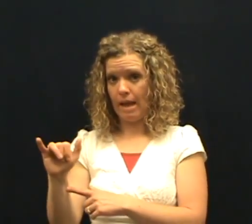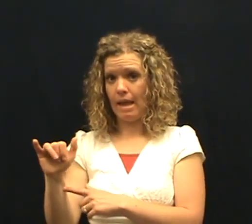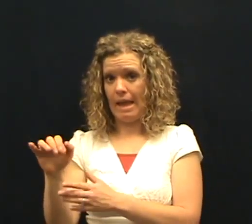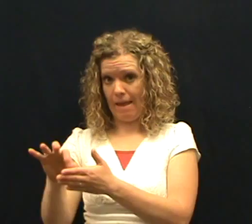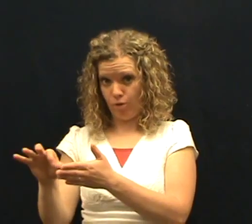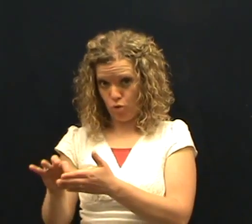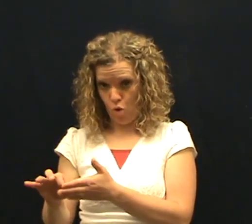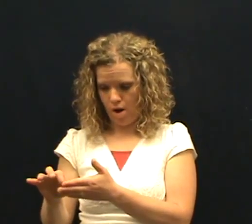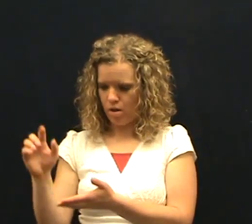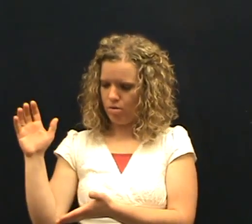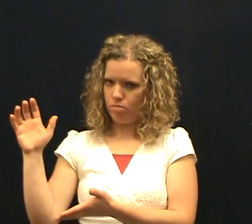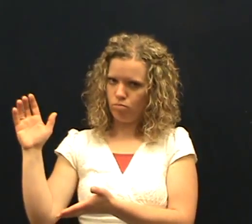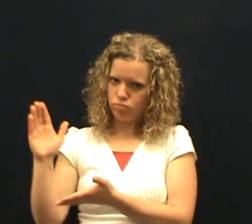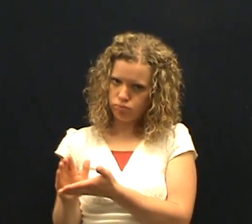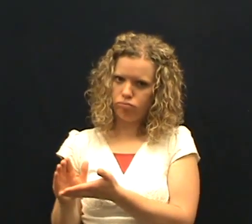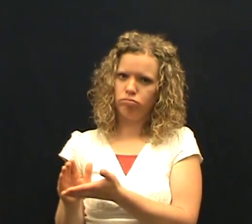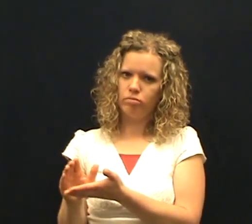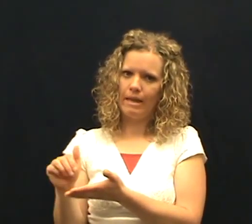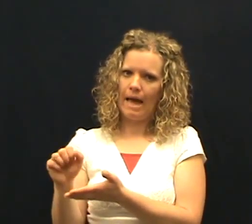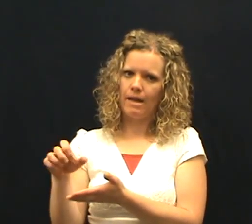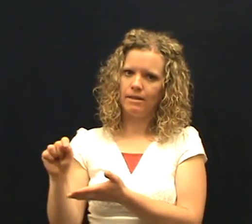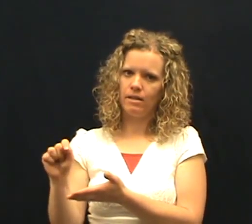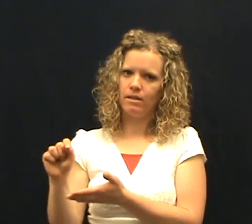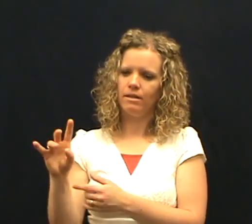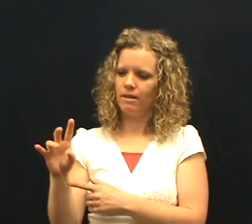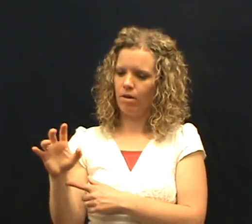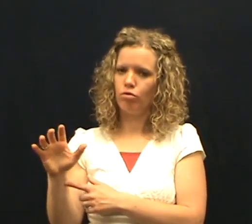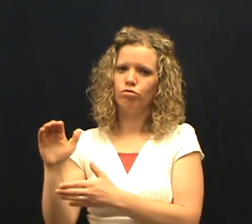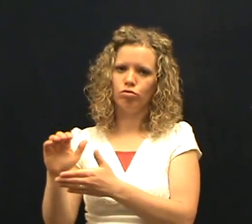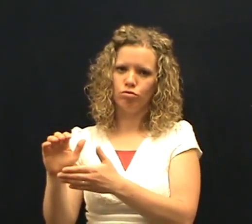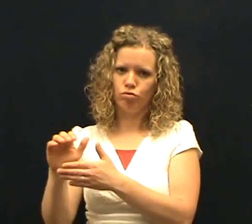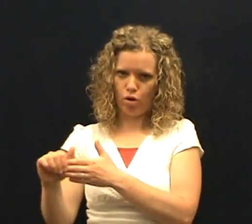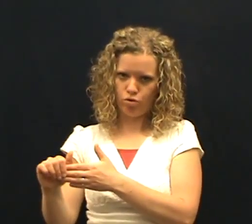asset, $700, the inventory cost.